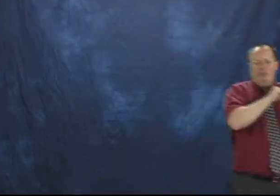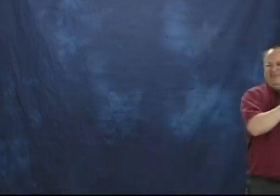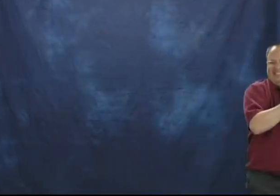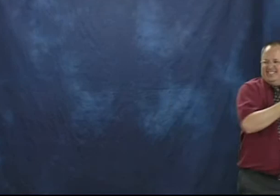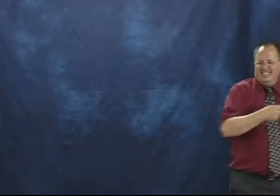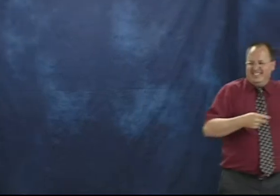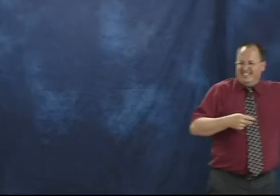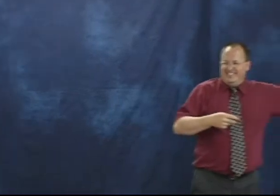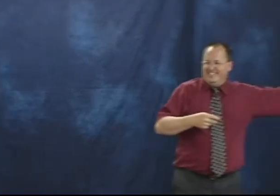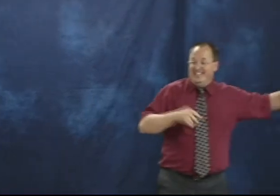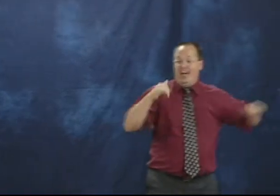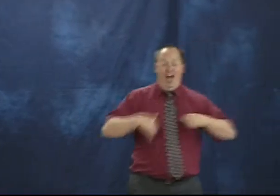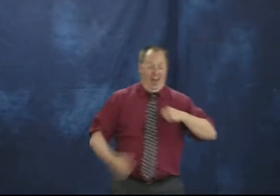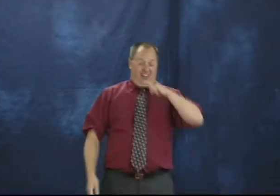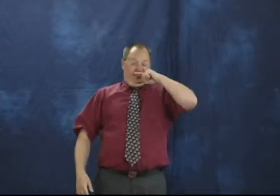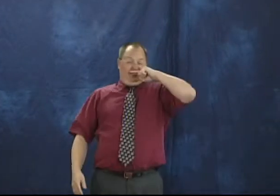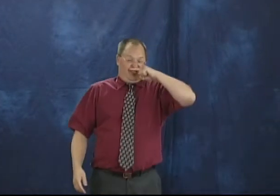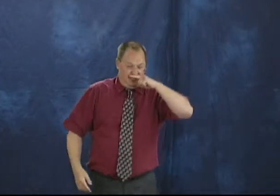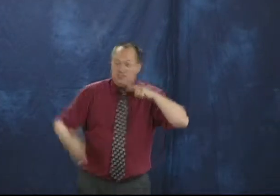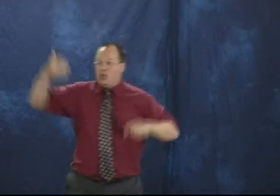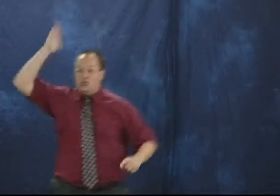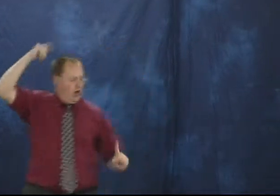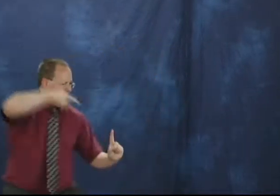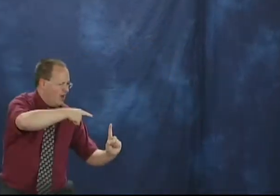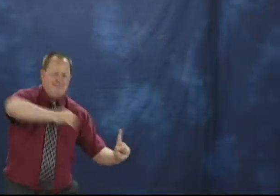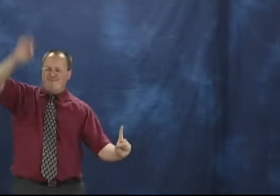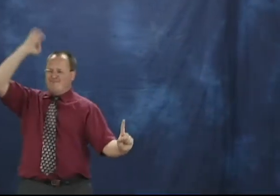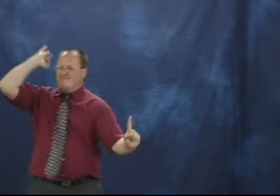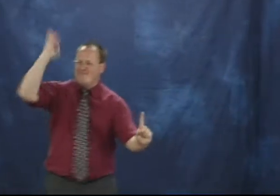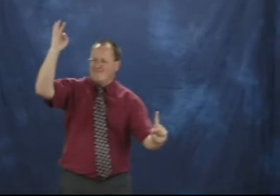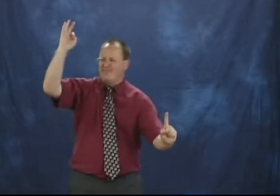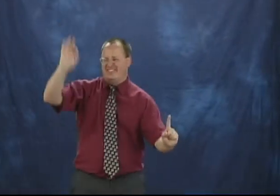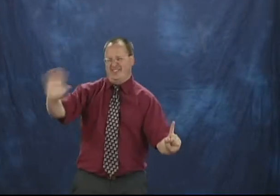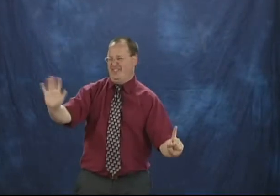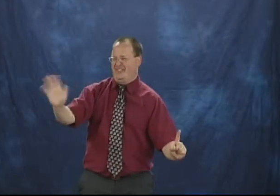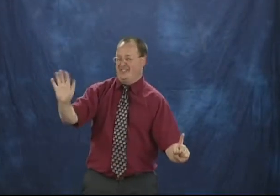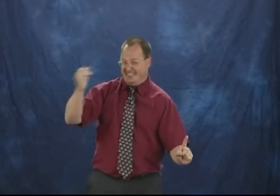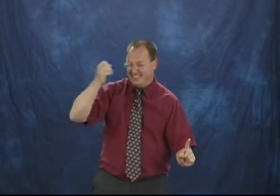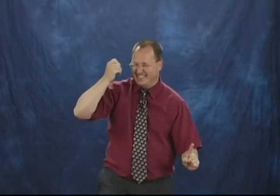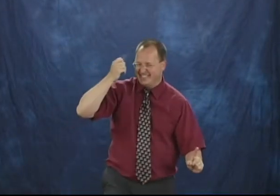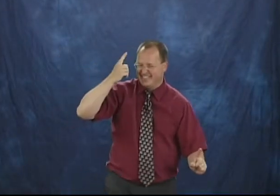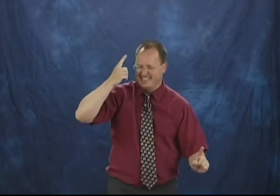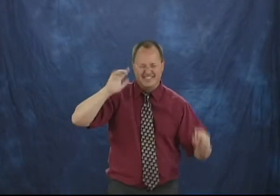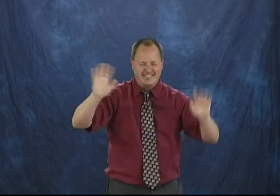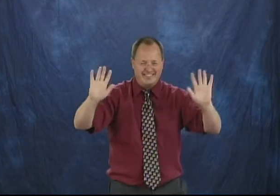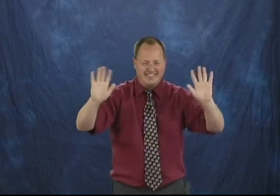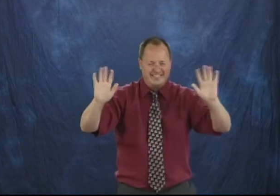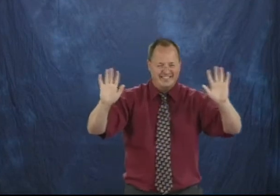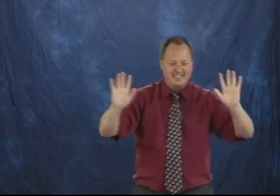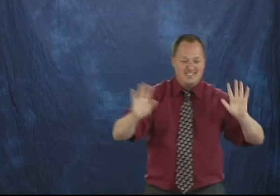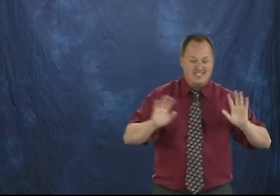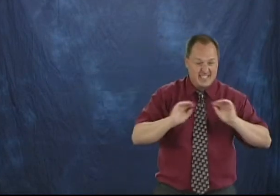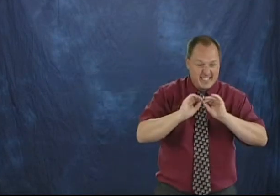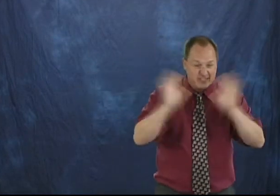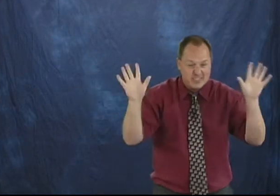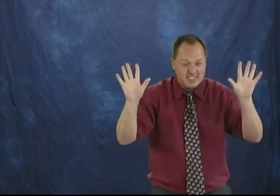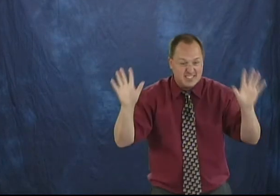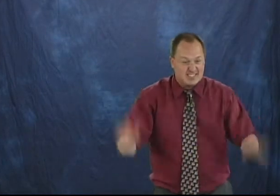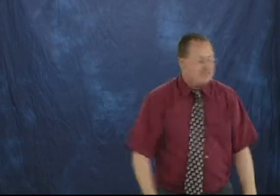Okay, we have many uses of this word bless. For example, when somebody sneezes, we declare God bless you. We are not